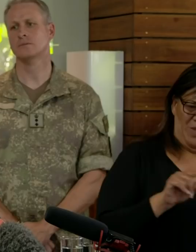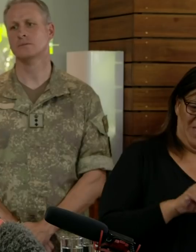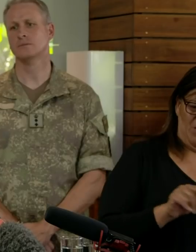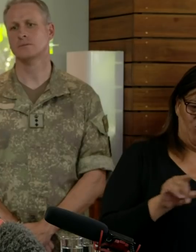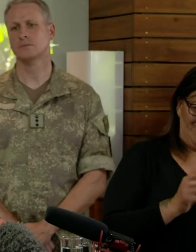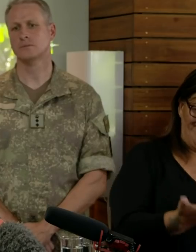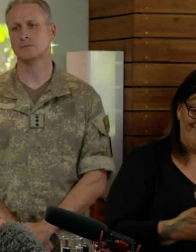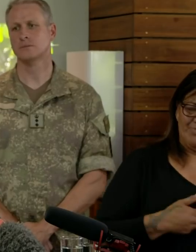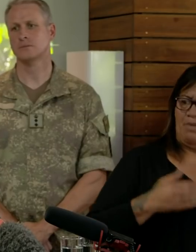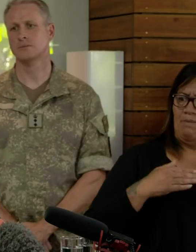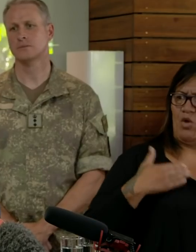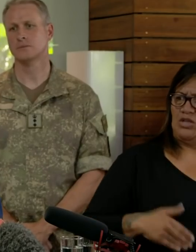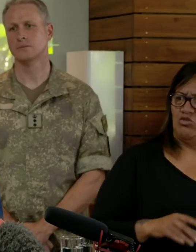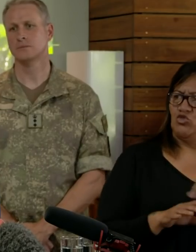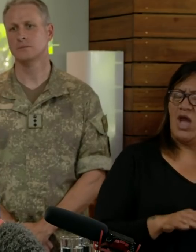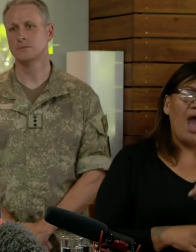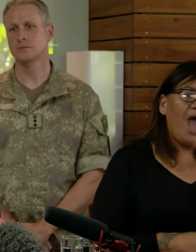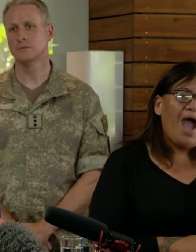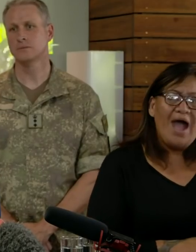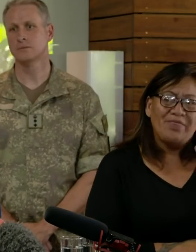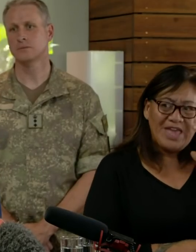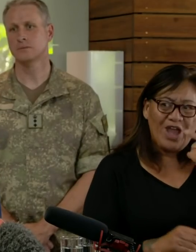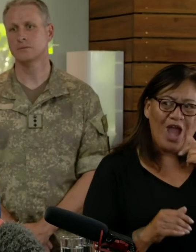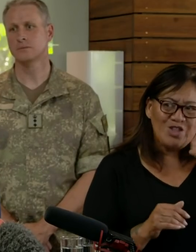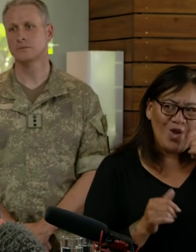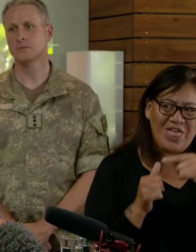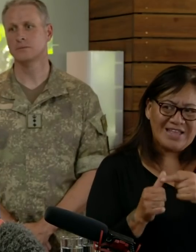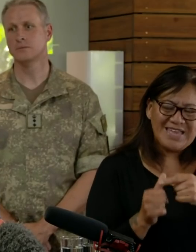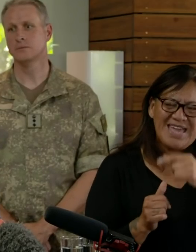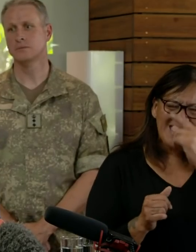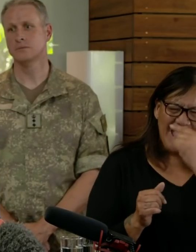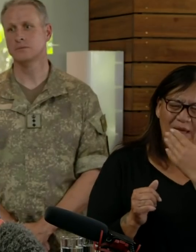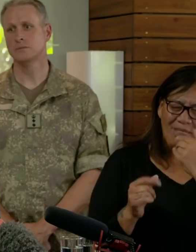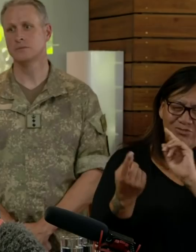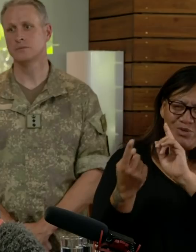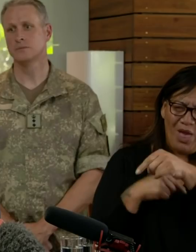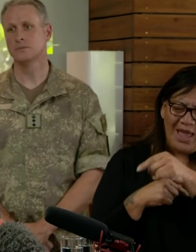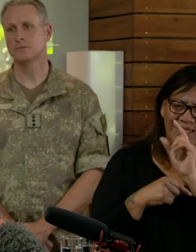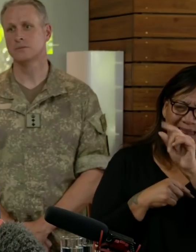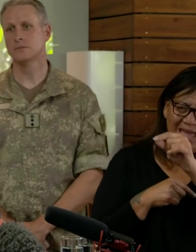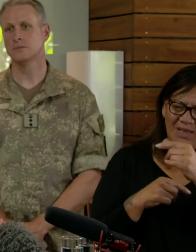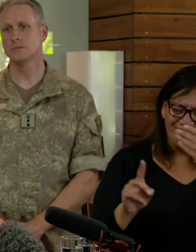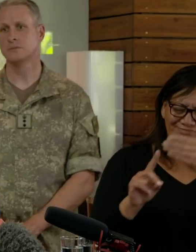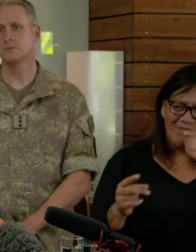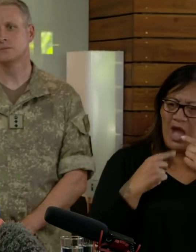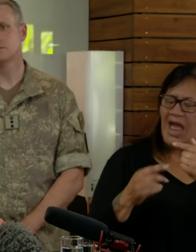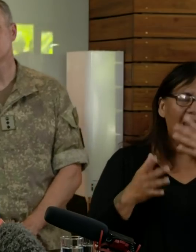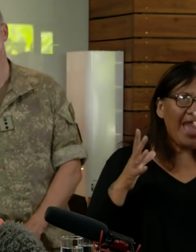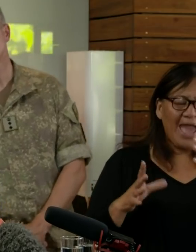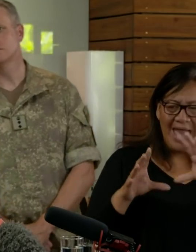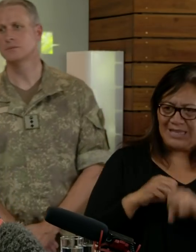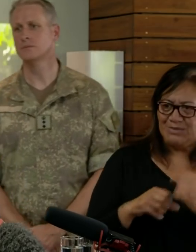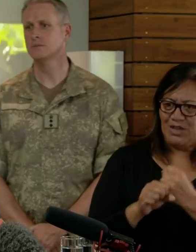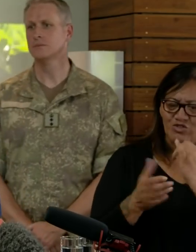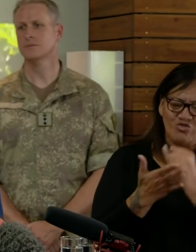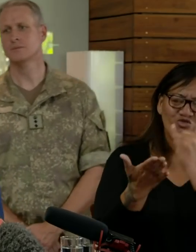who did try to retrieve that body? I think I know the answer to that, Paul. Can I get back to you with the exact detail on that? Because I'd hate to get it wrong. Do you